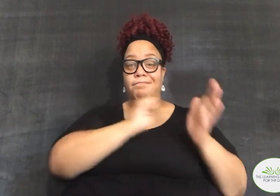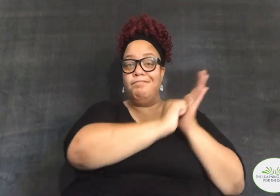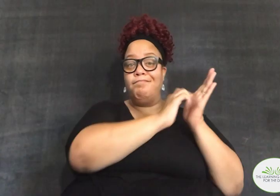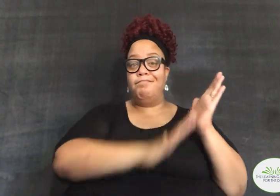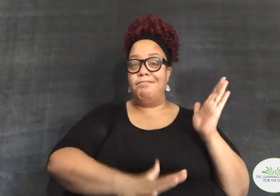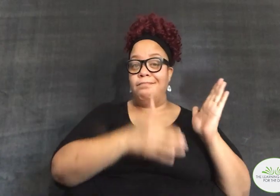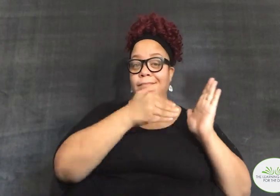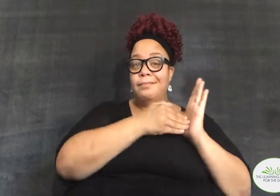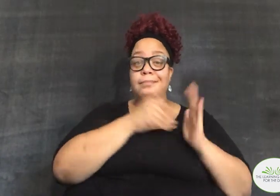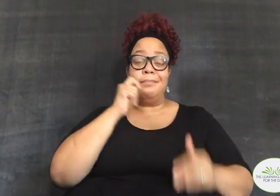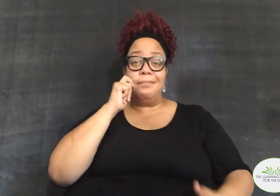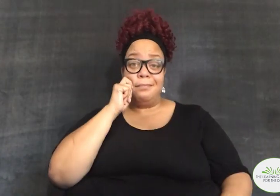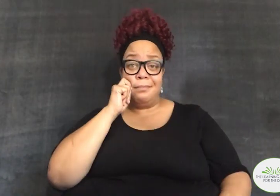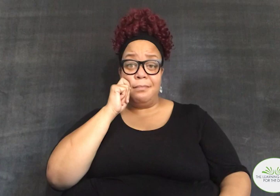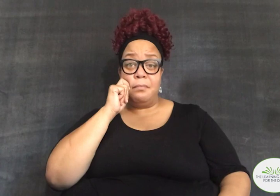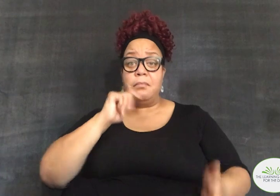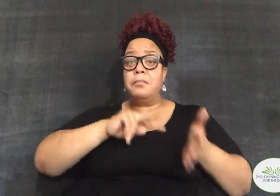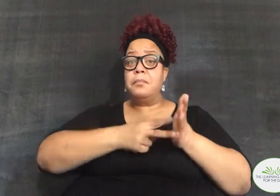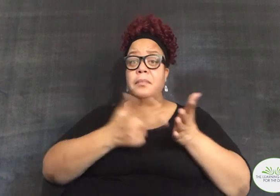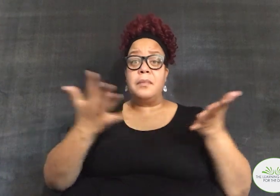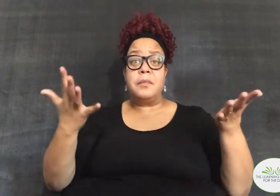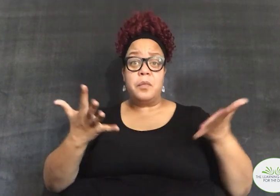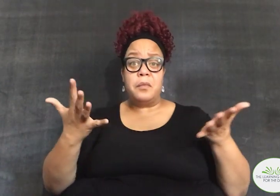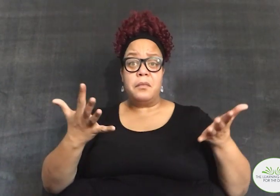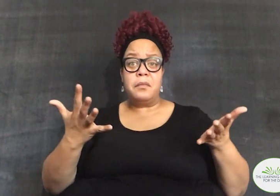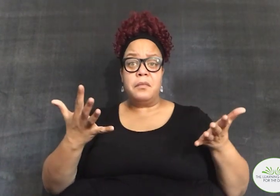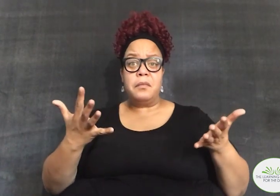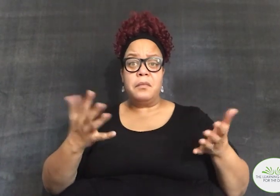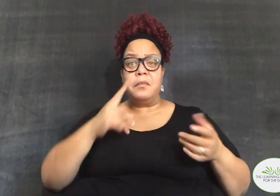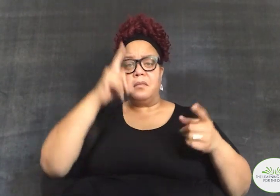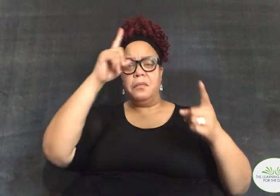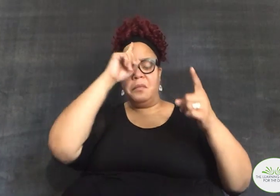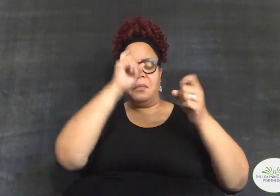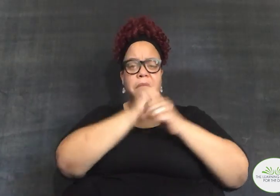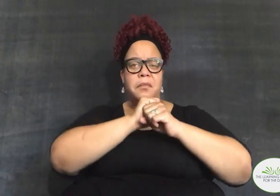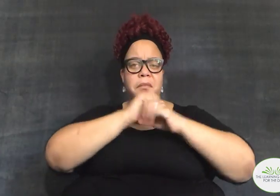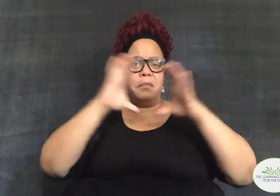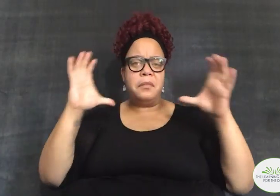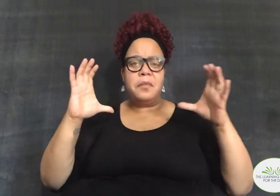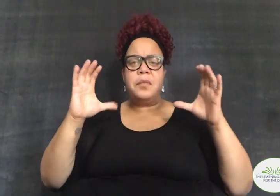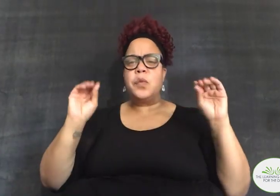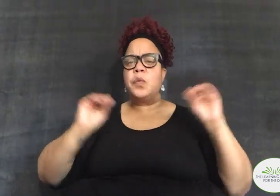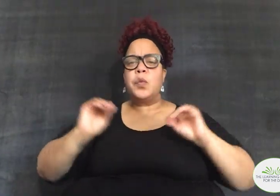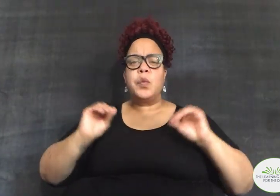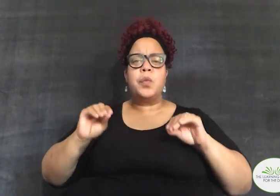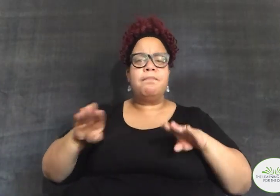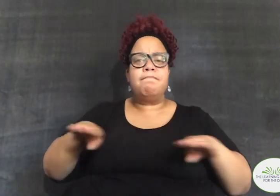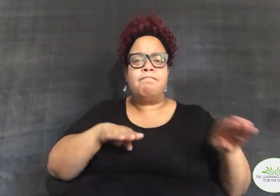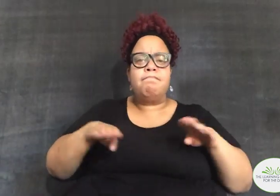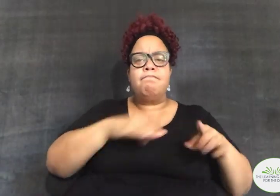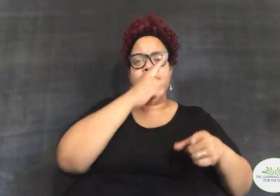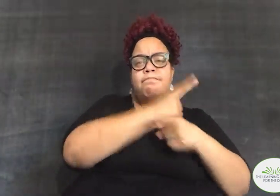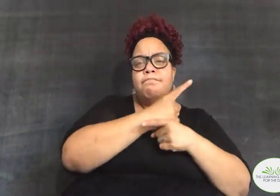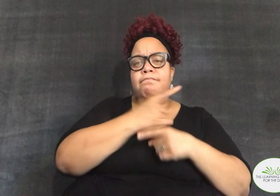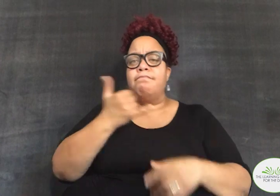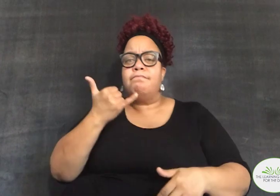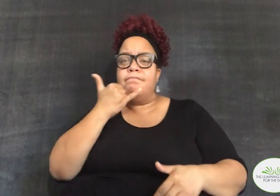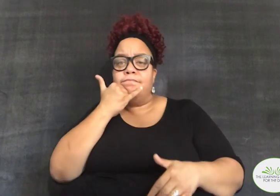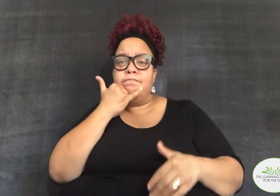Anti-racism is to think noting behaviorally wrong or right, inferior